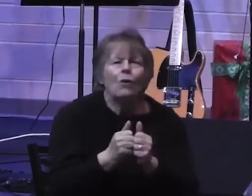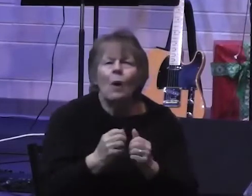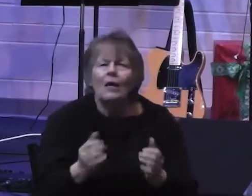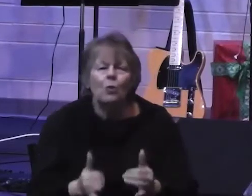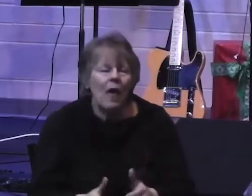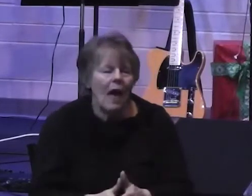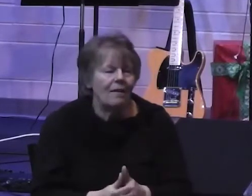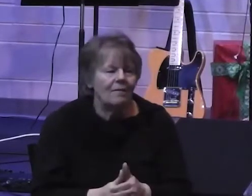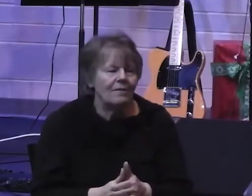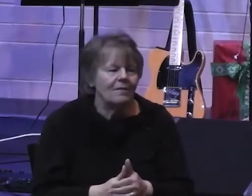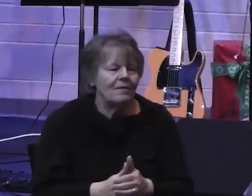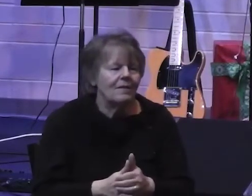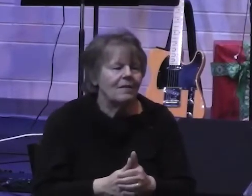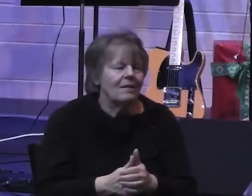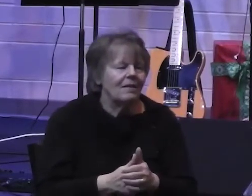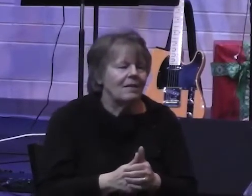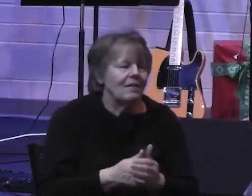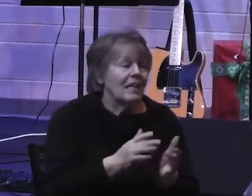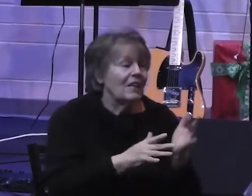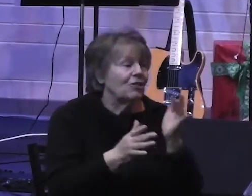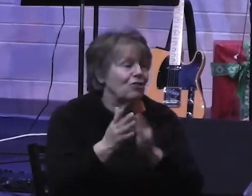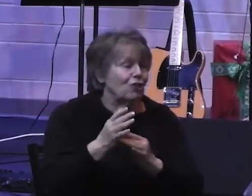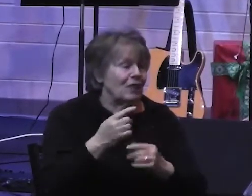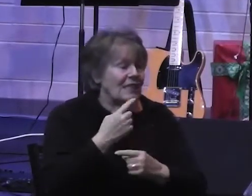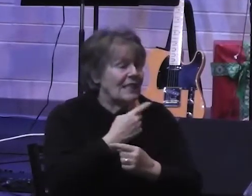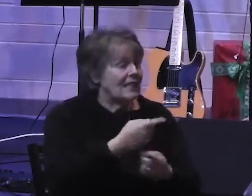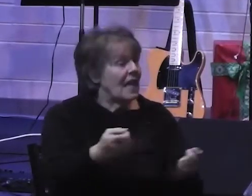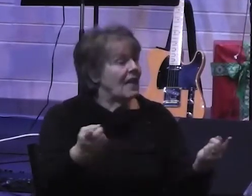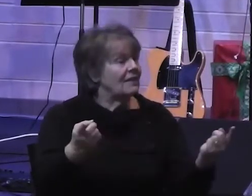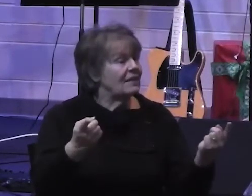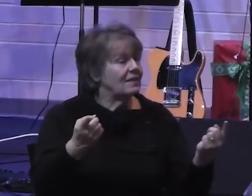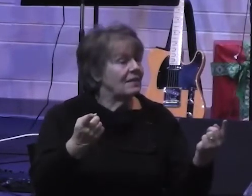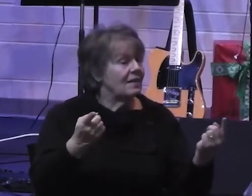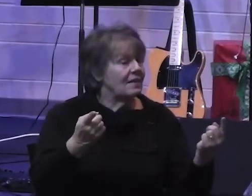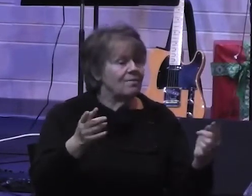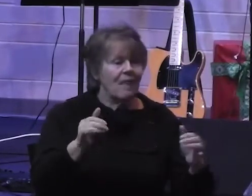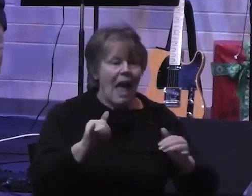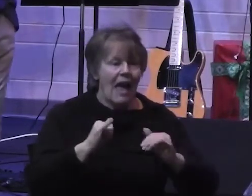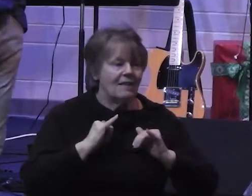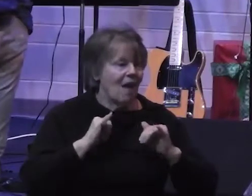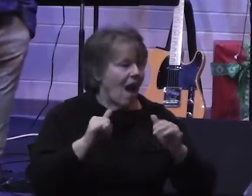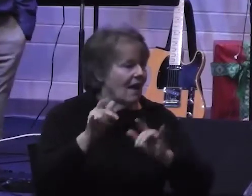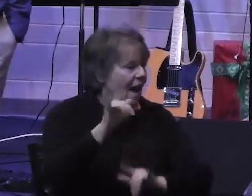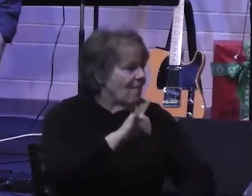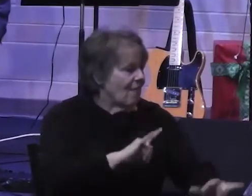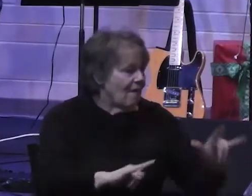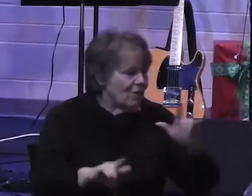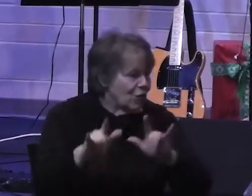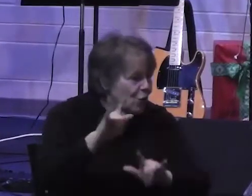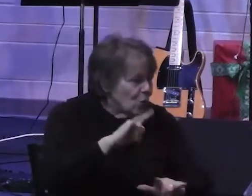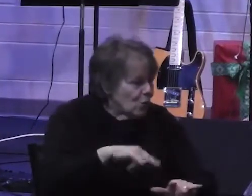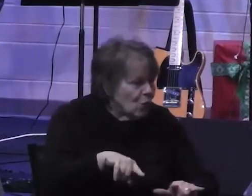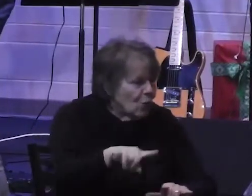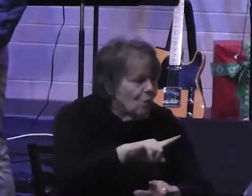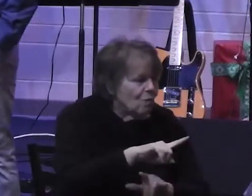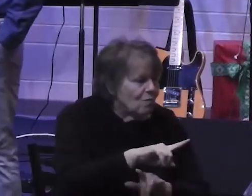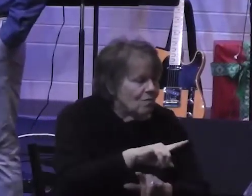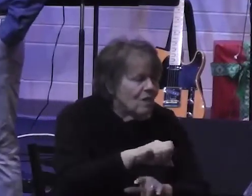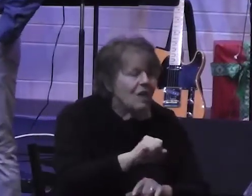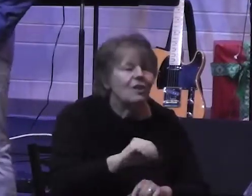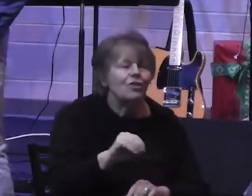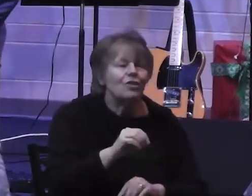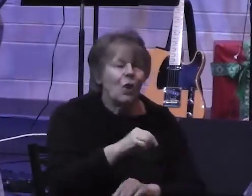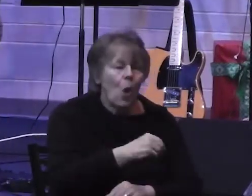you. As I have loved you, so